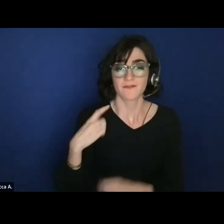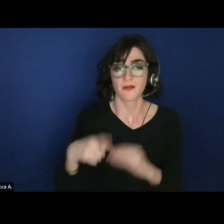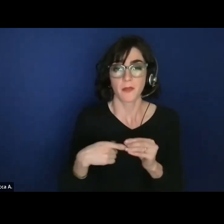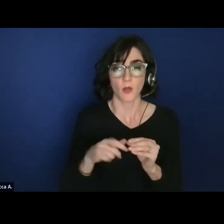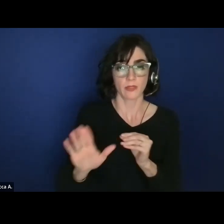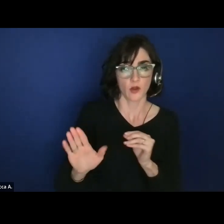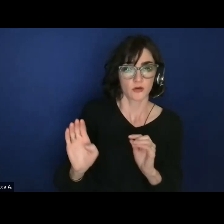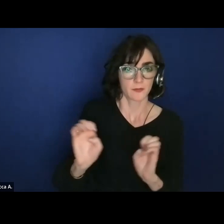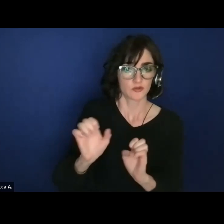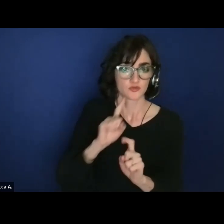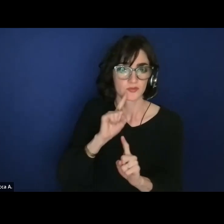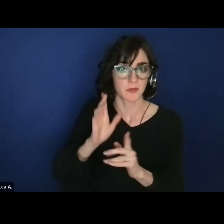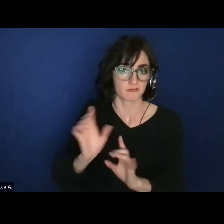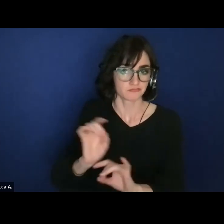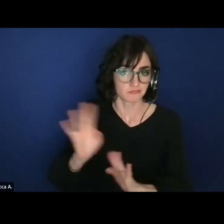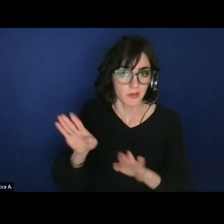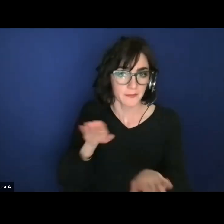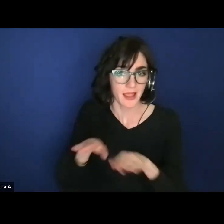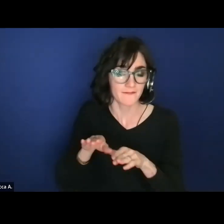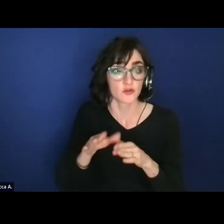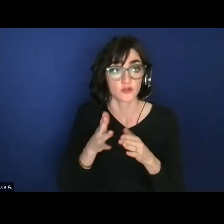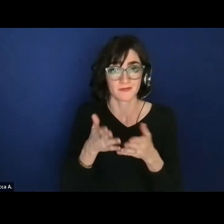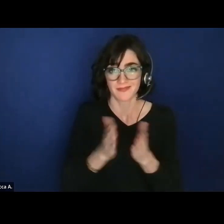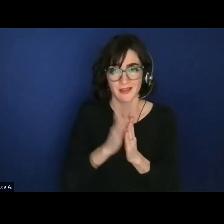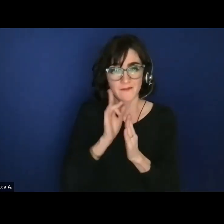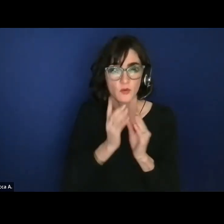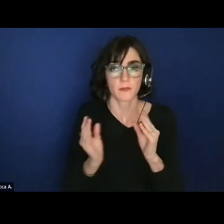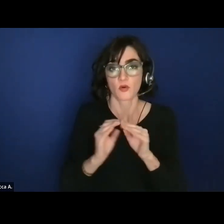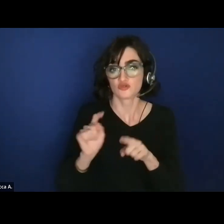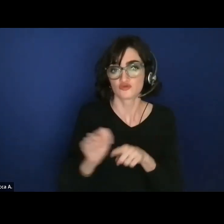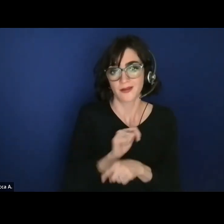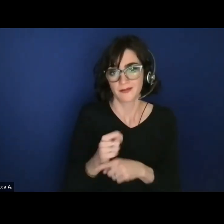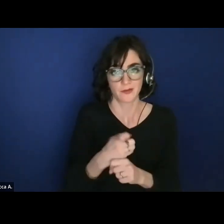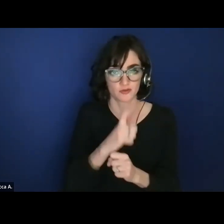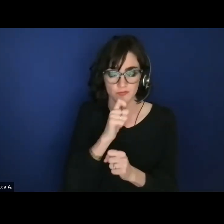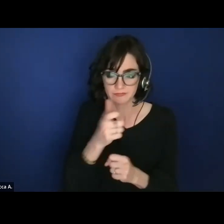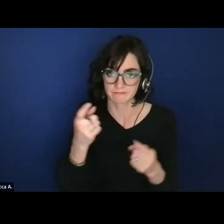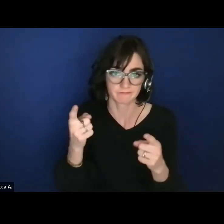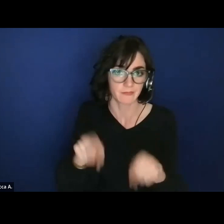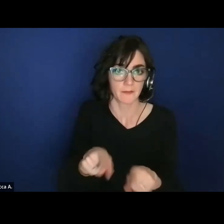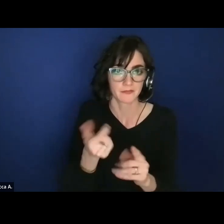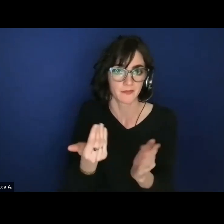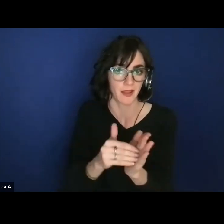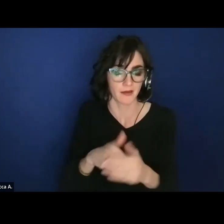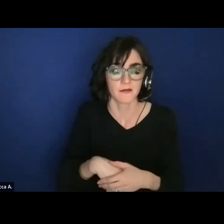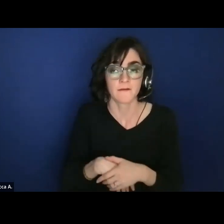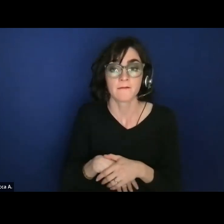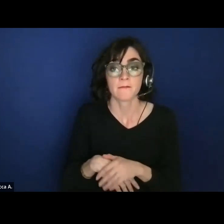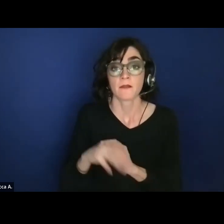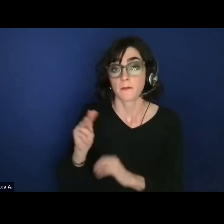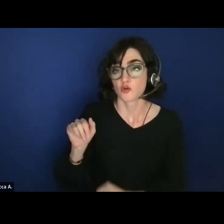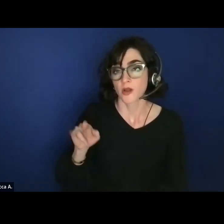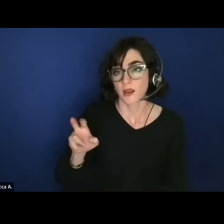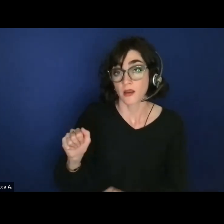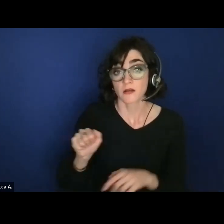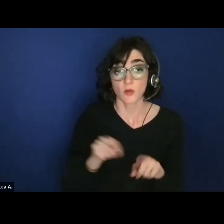and wanted him to consider better training so this would not happen to another community member. And Maria also wanted us to know that